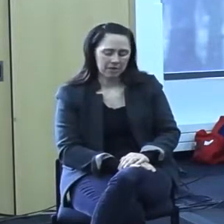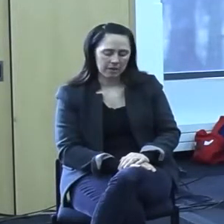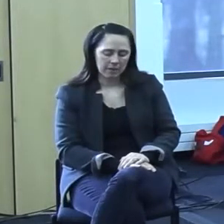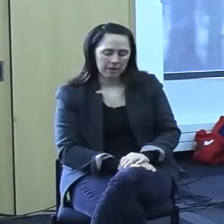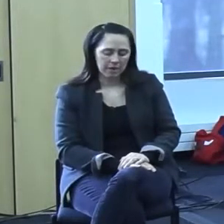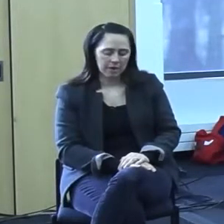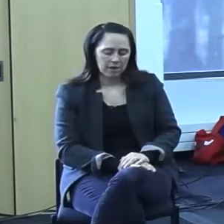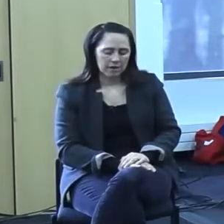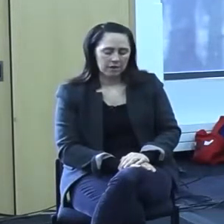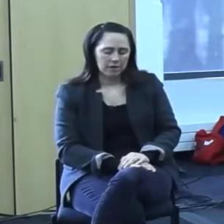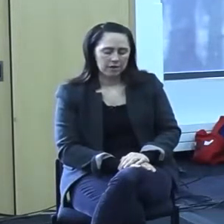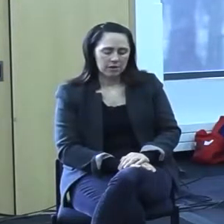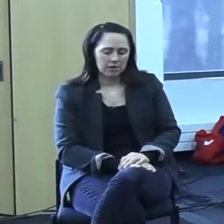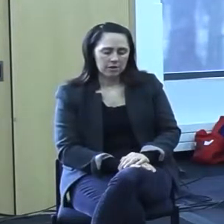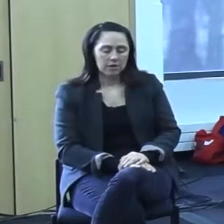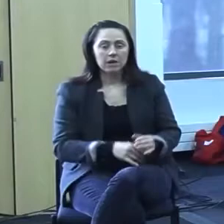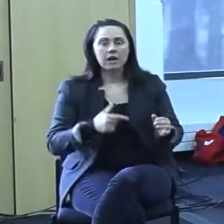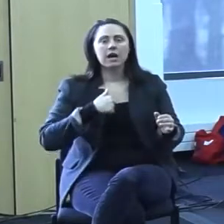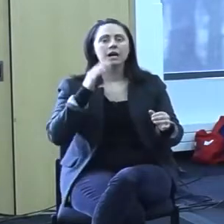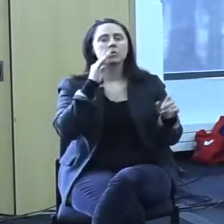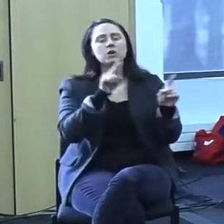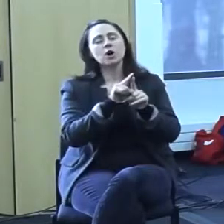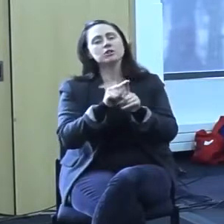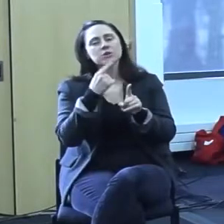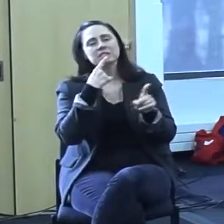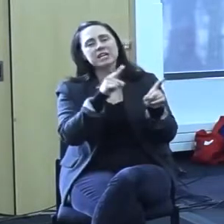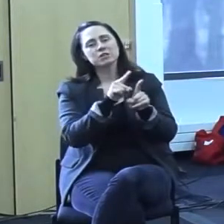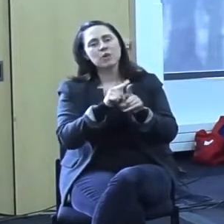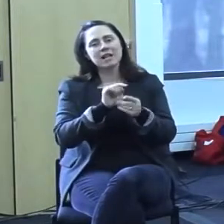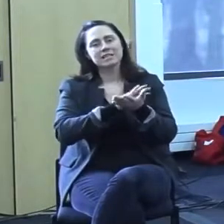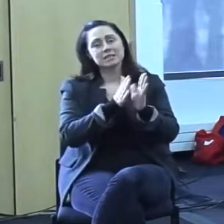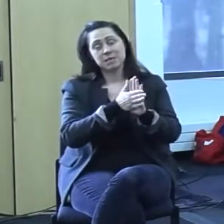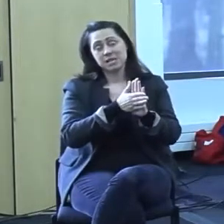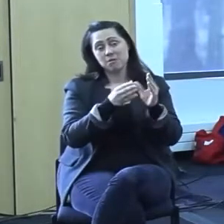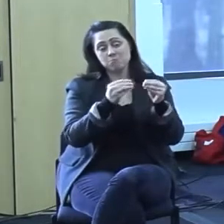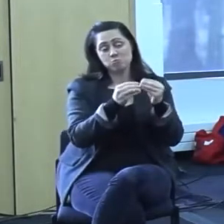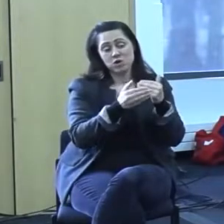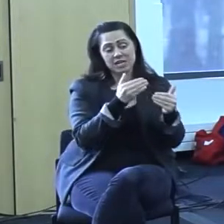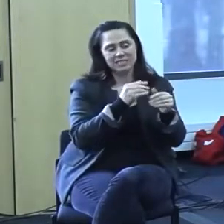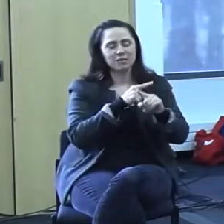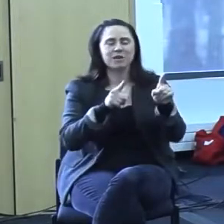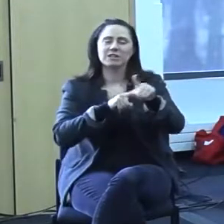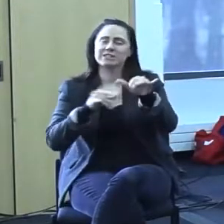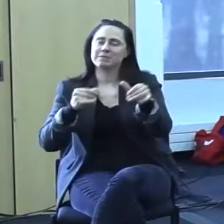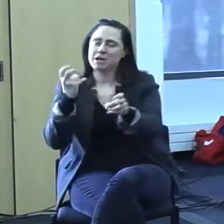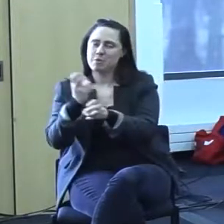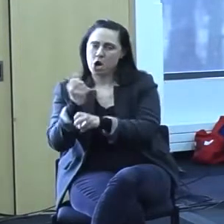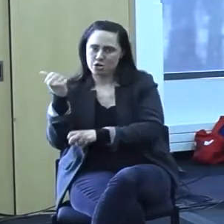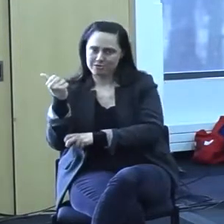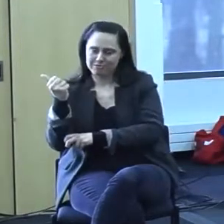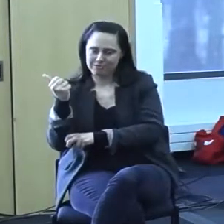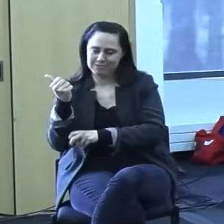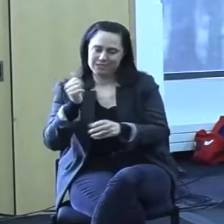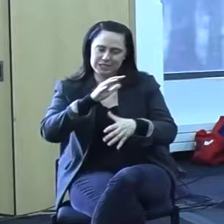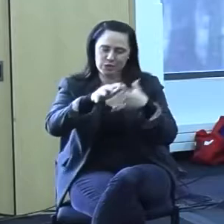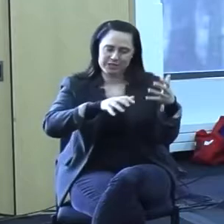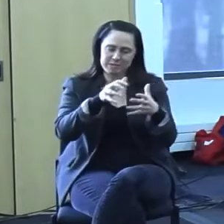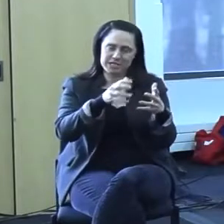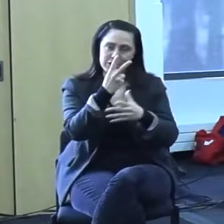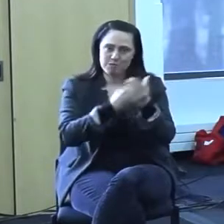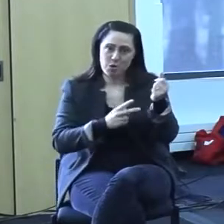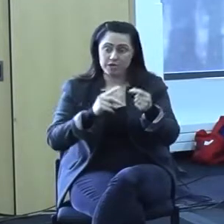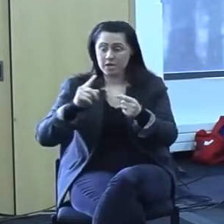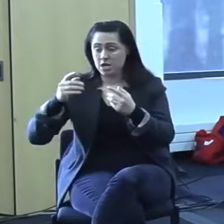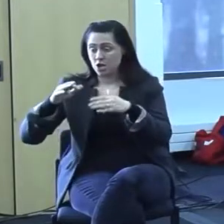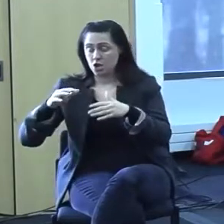Um, I would also say as well, it's gotten easier, but also harder at the same time. So it's a mix of both. Because when I